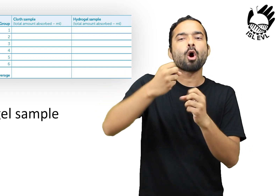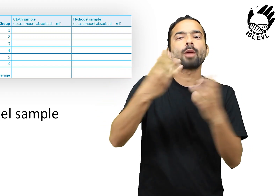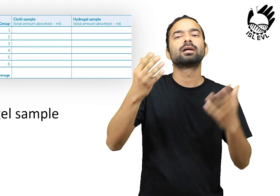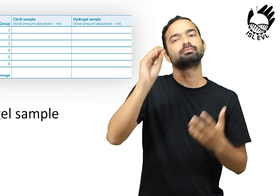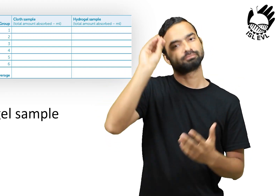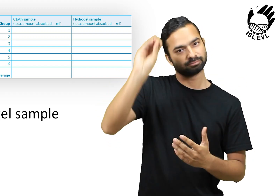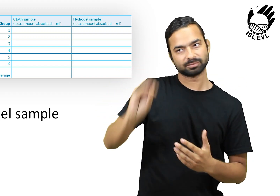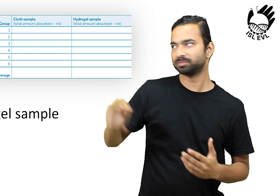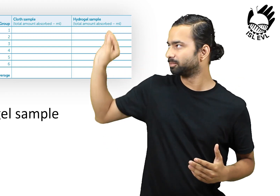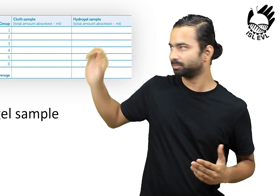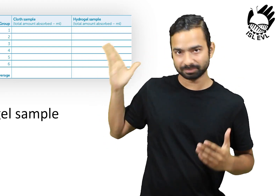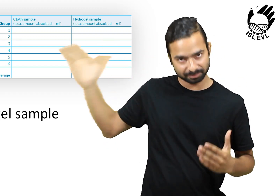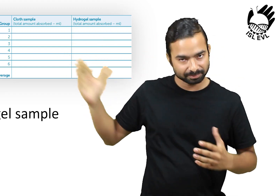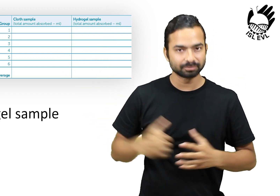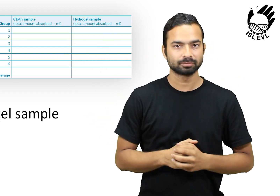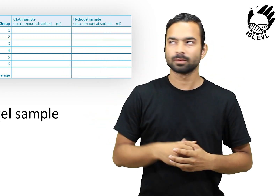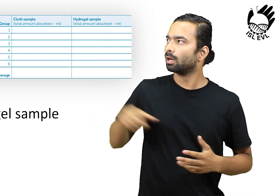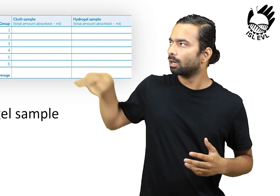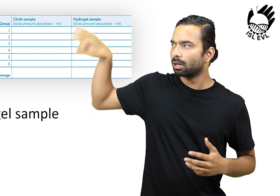Place the cloth sample into the plastic tray.